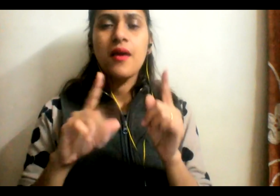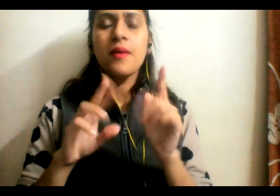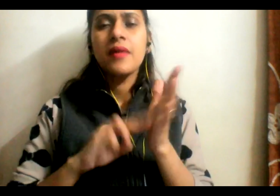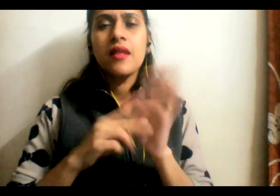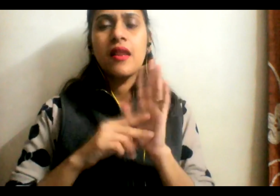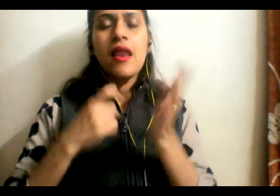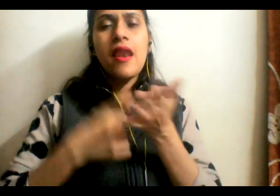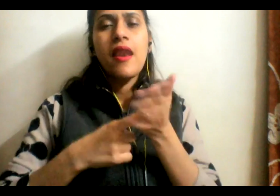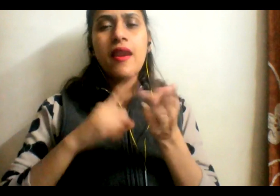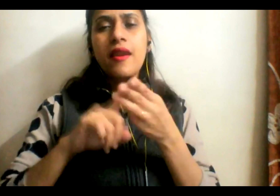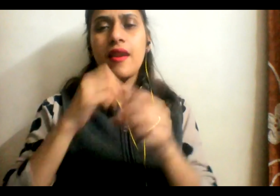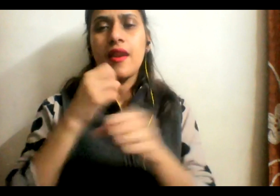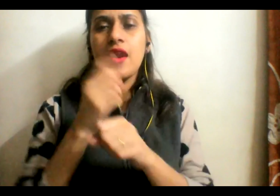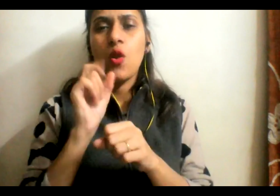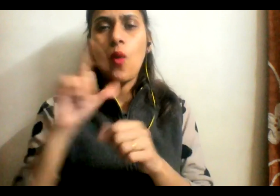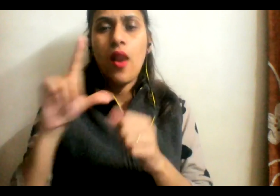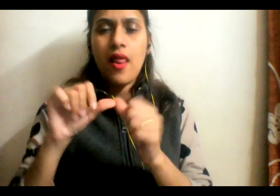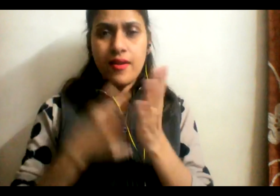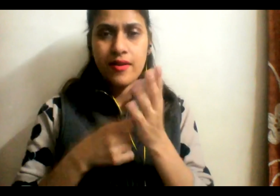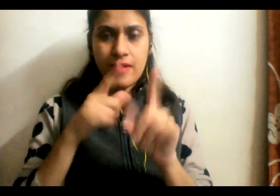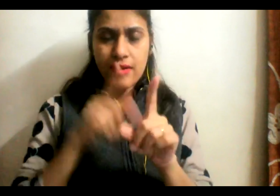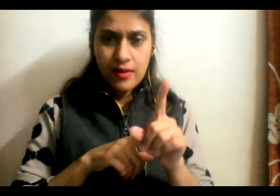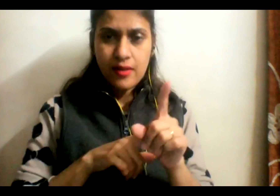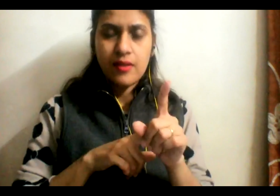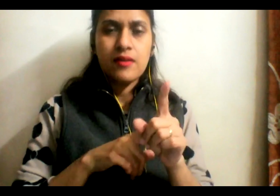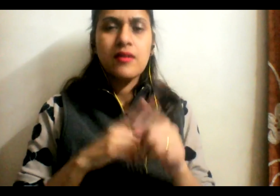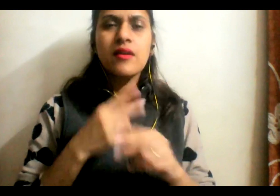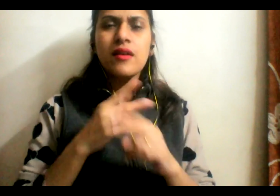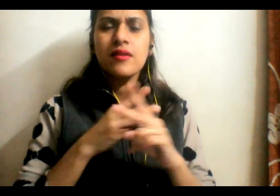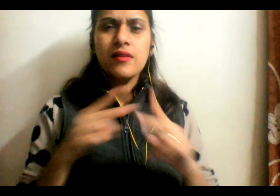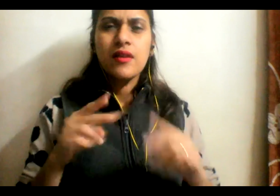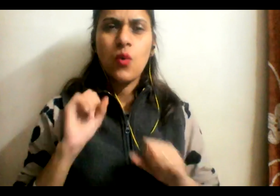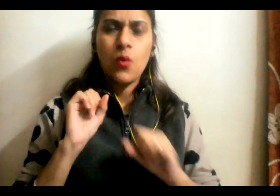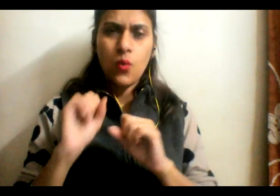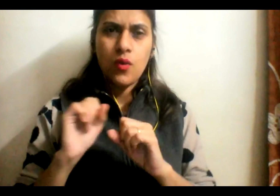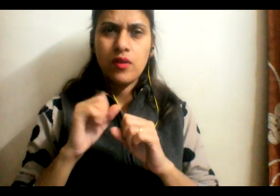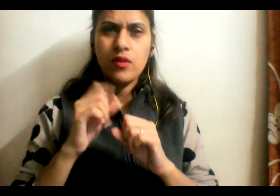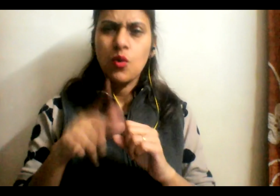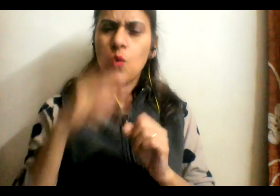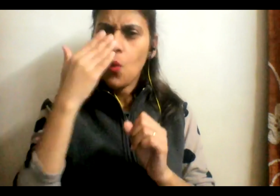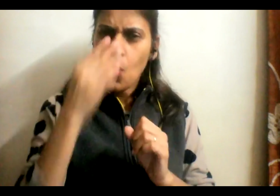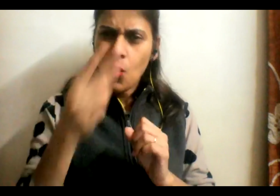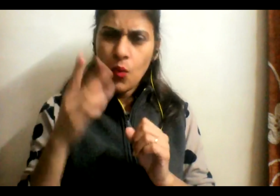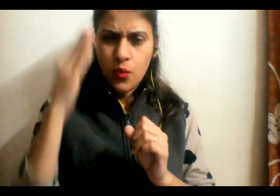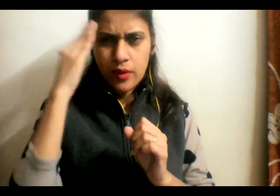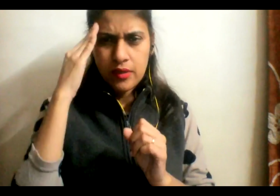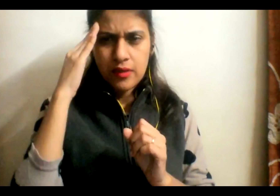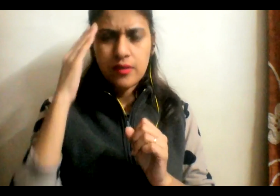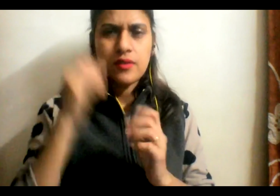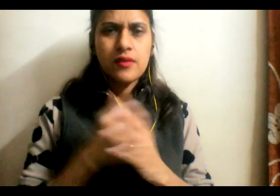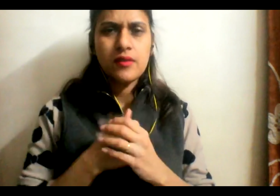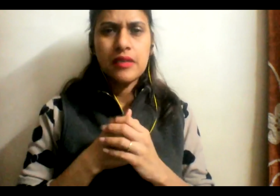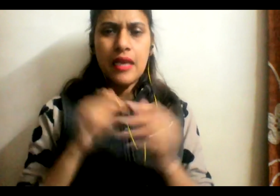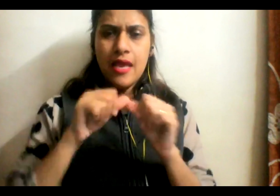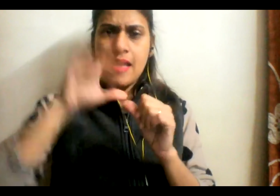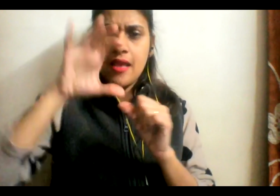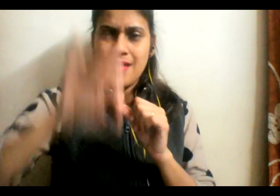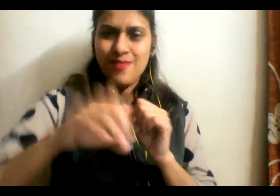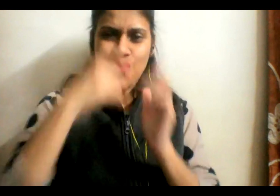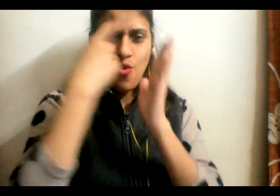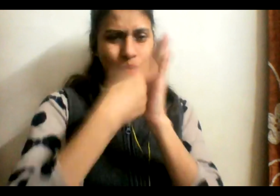like societies, living societies and all. So do you detail it that there is accessibility norms that